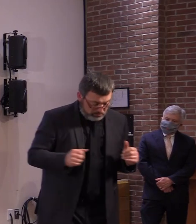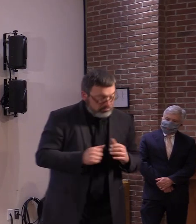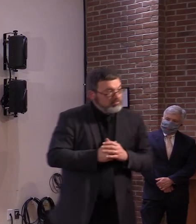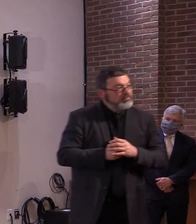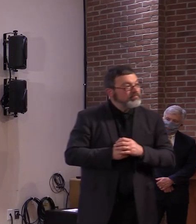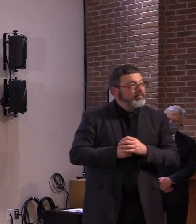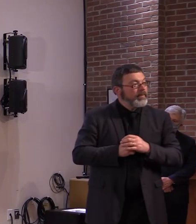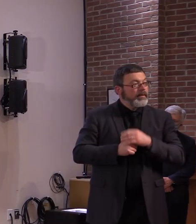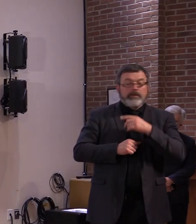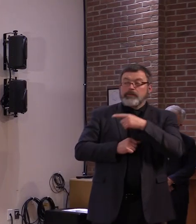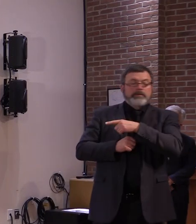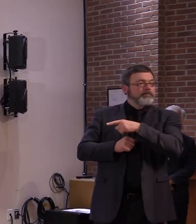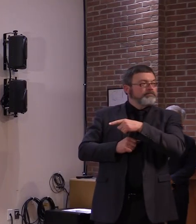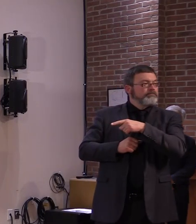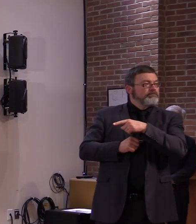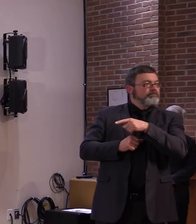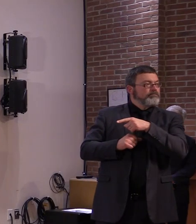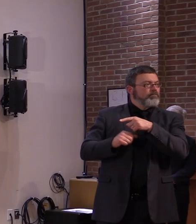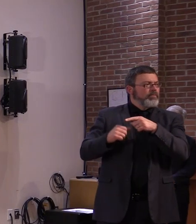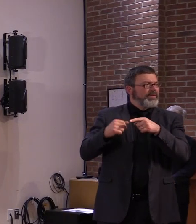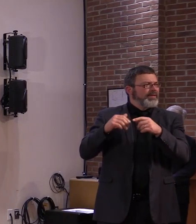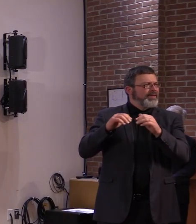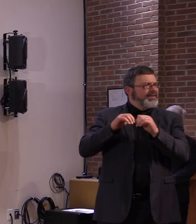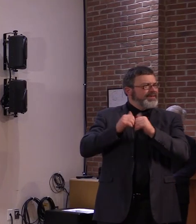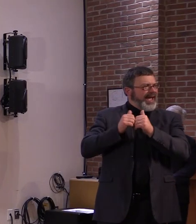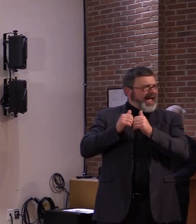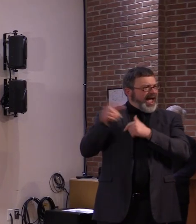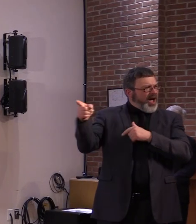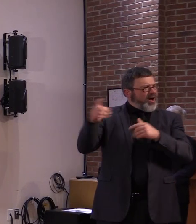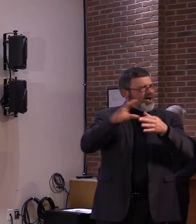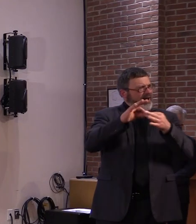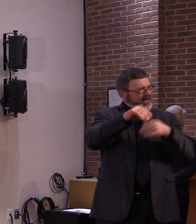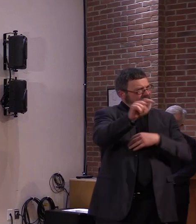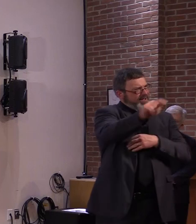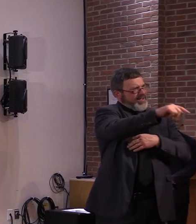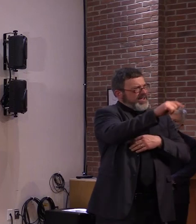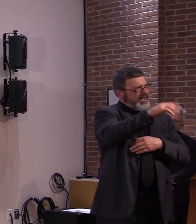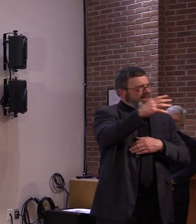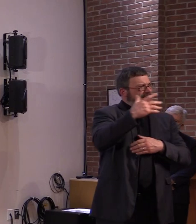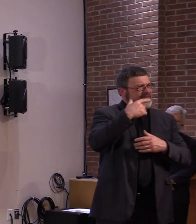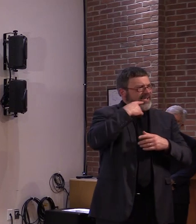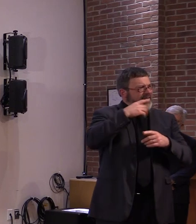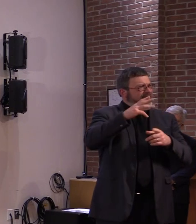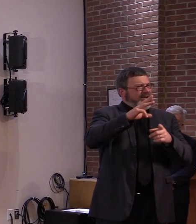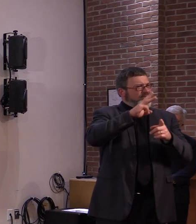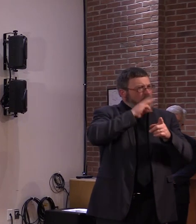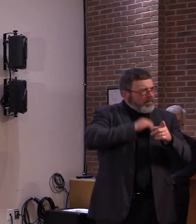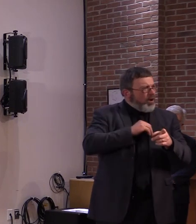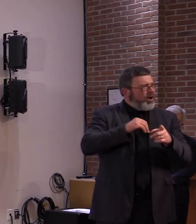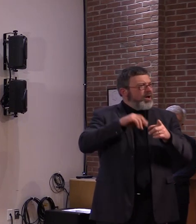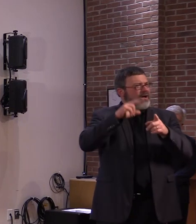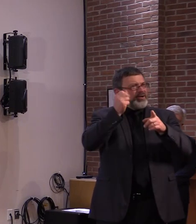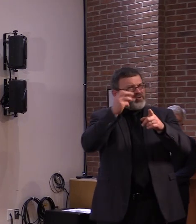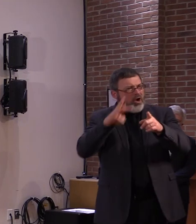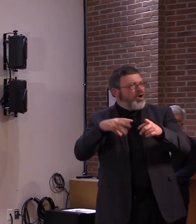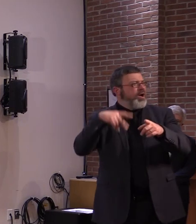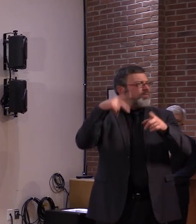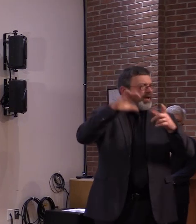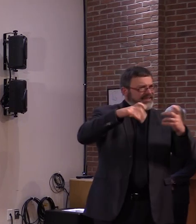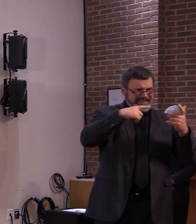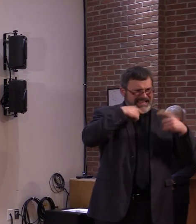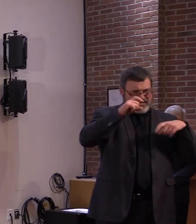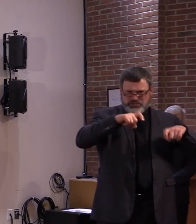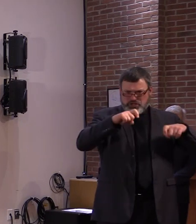What could you say to these people who may feel frustrated that they feel like they should be getting some sort of hazard pay and they worked